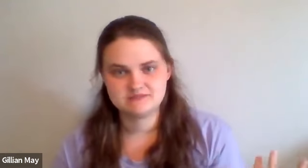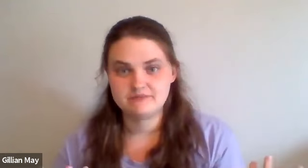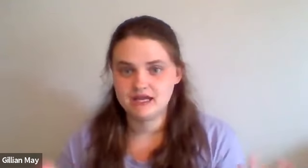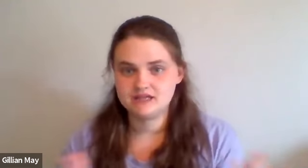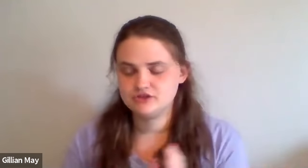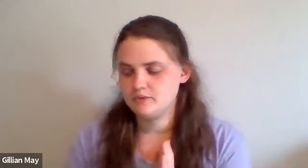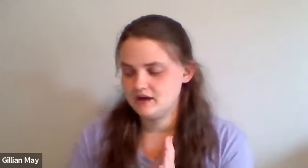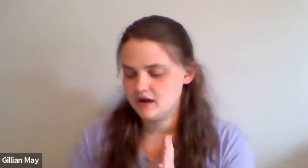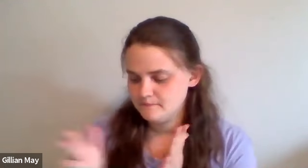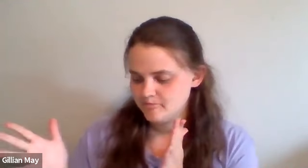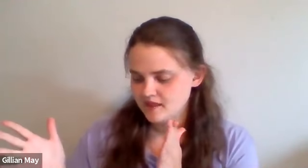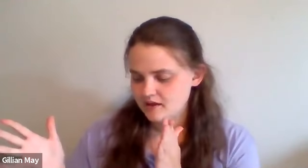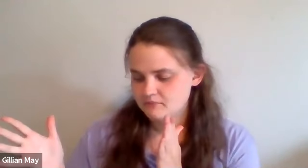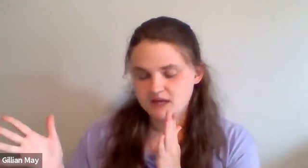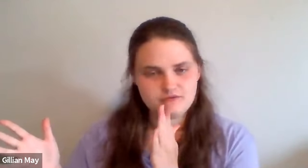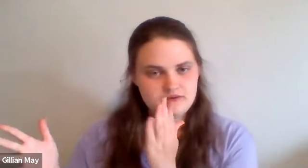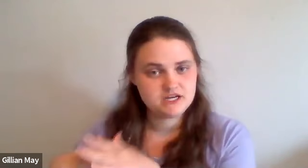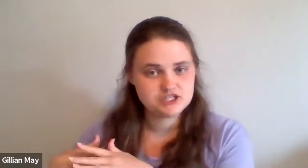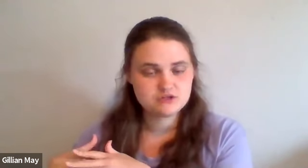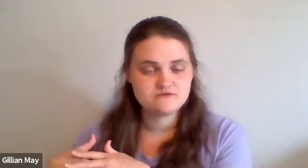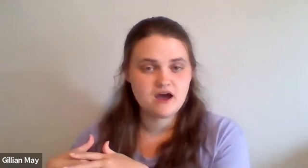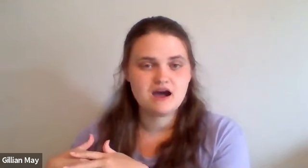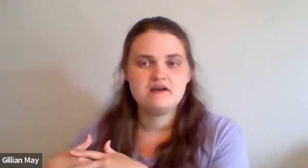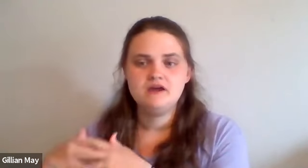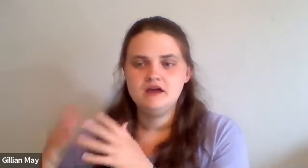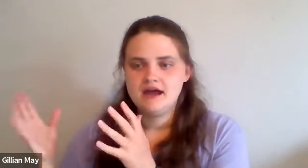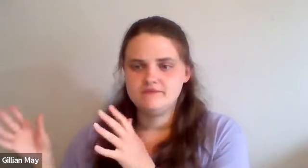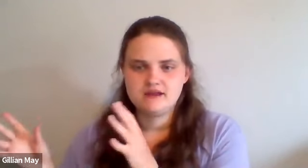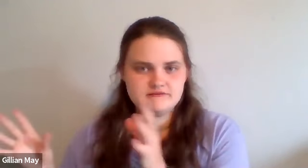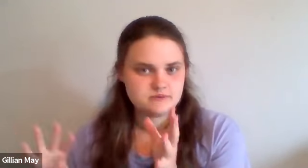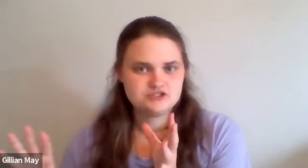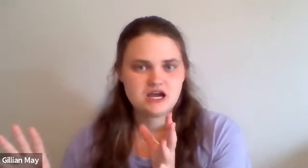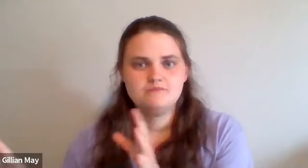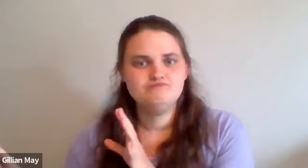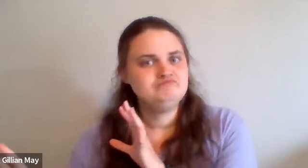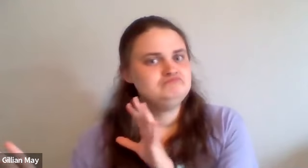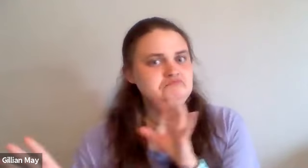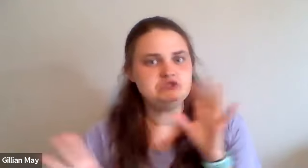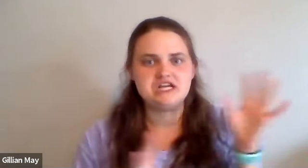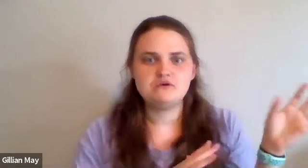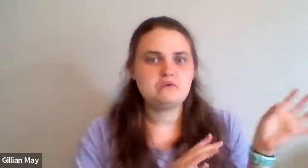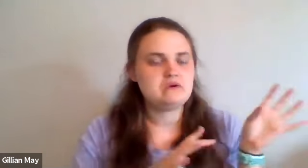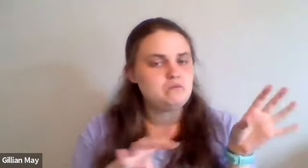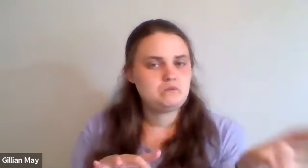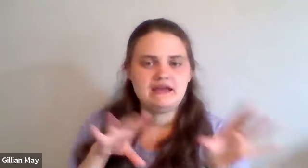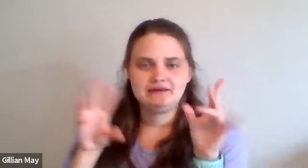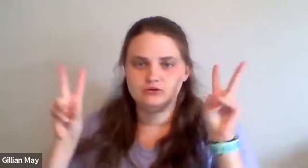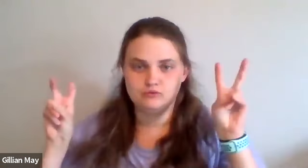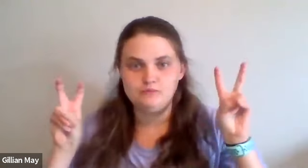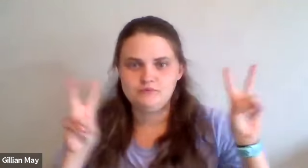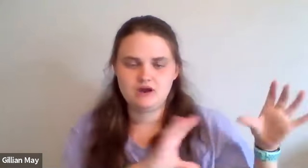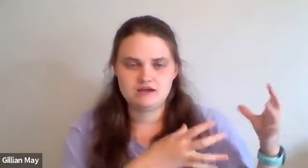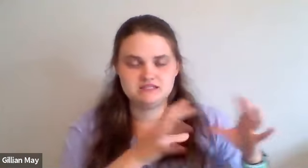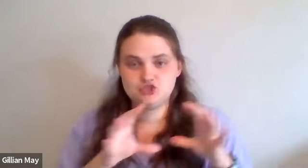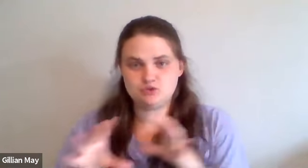time to answer or whatnot. But if we finish those 5 and we have some extra time, whichever like group you guys enjoyed